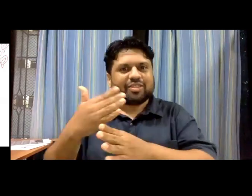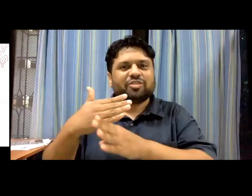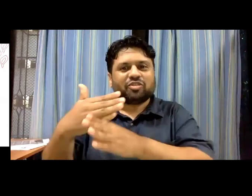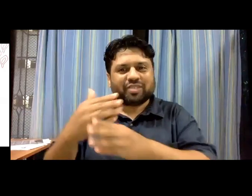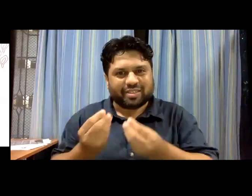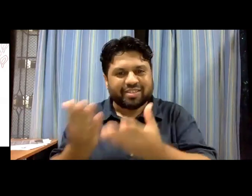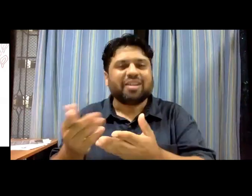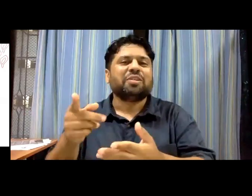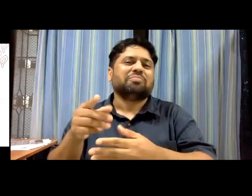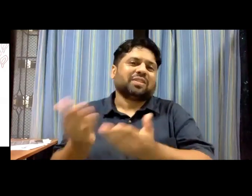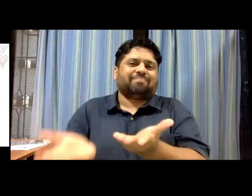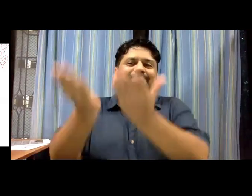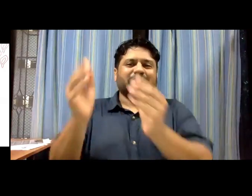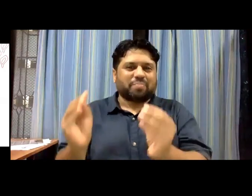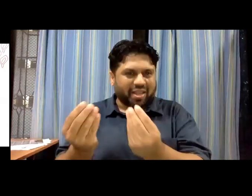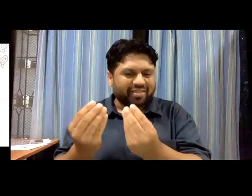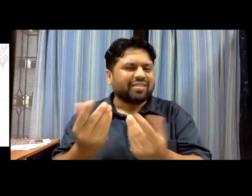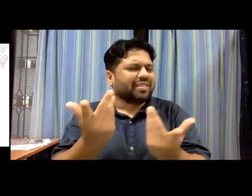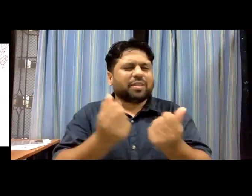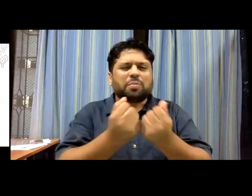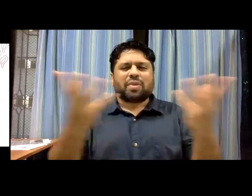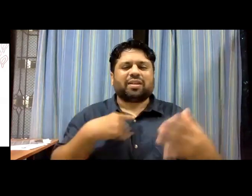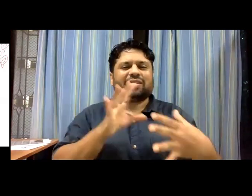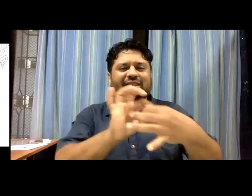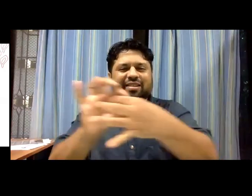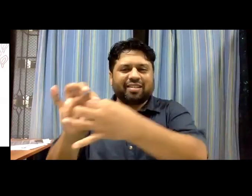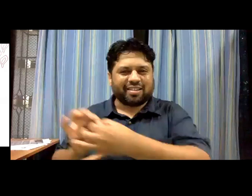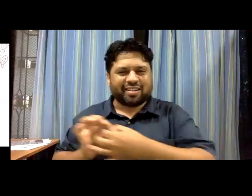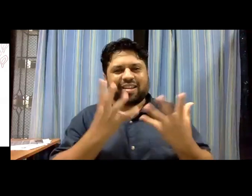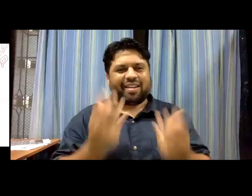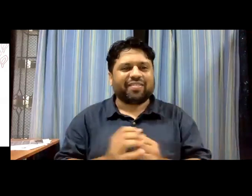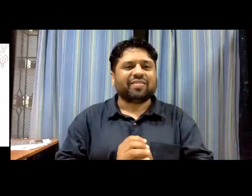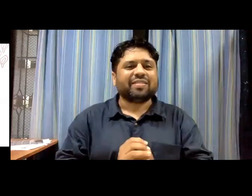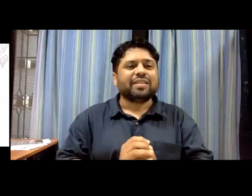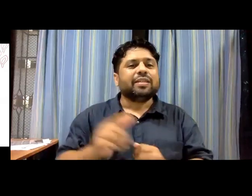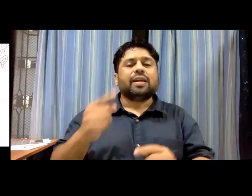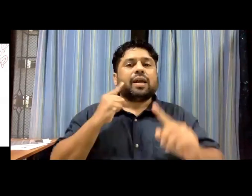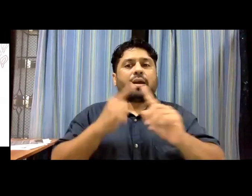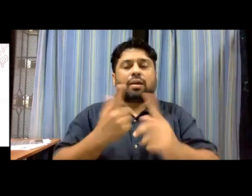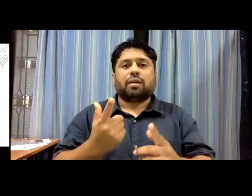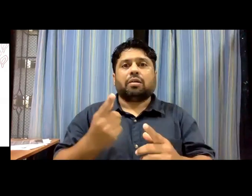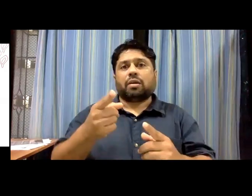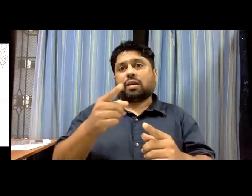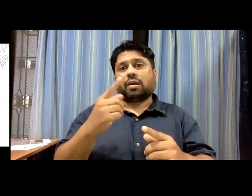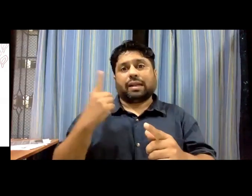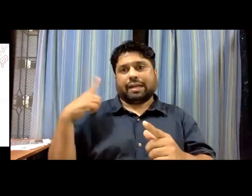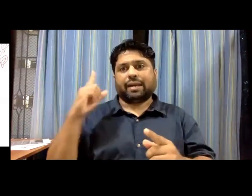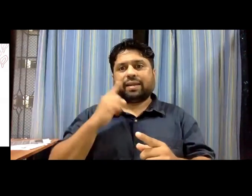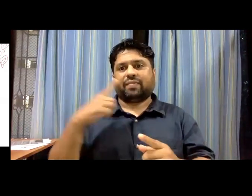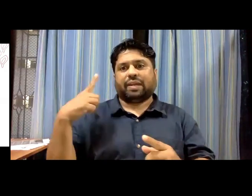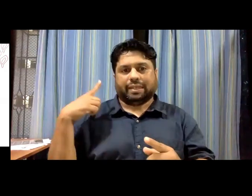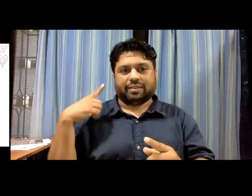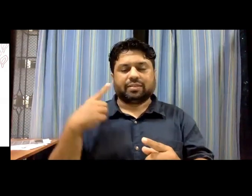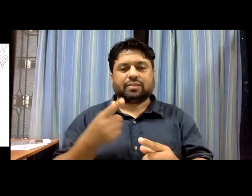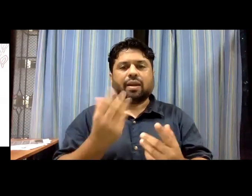to make a course, etc. We've been sharing and, uplifting their knowledge as well. I've been connected to many organizations providing